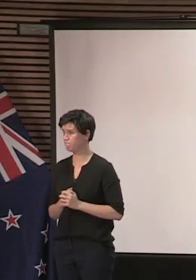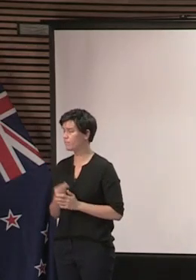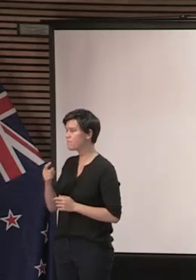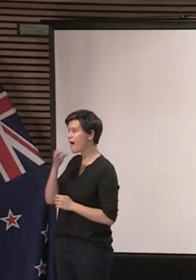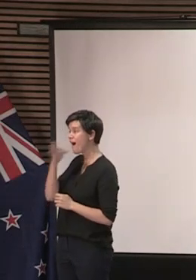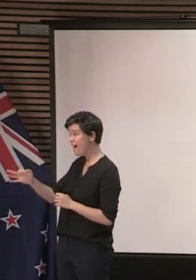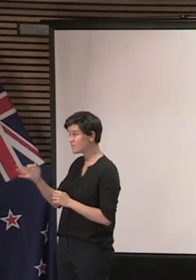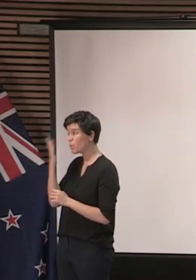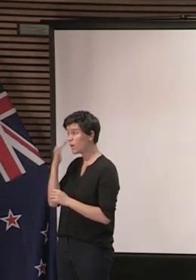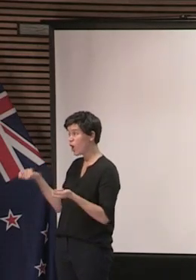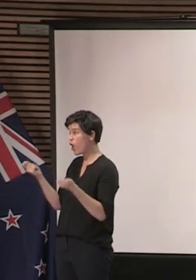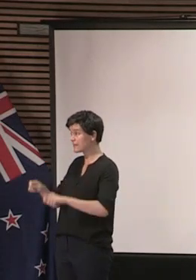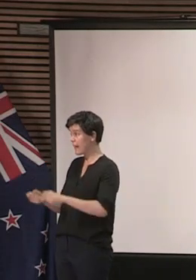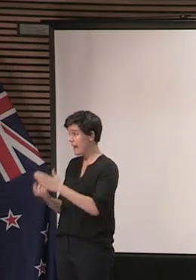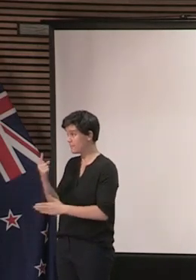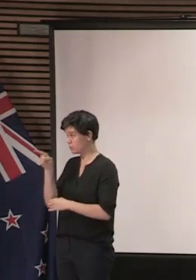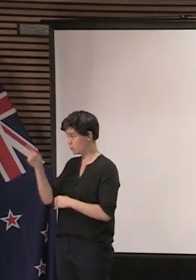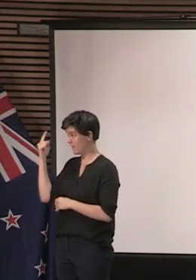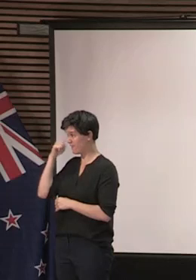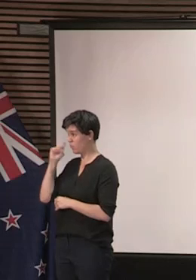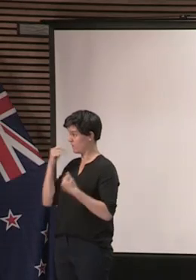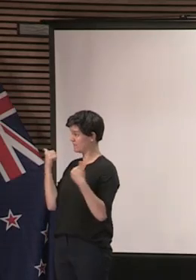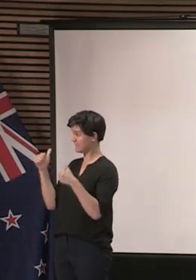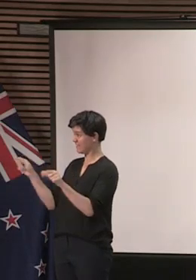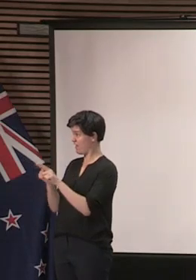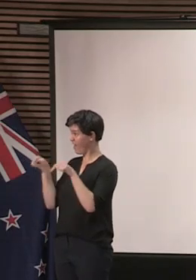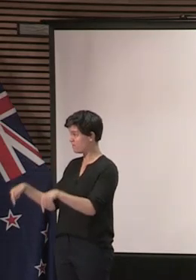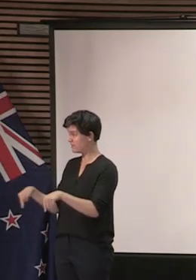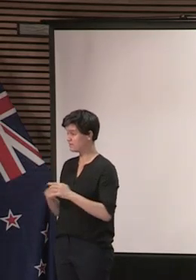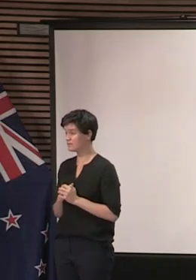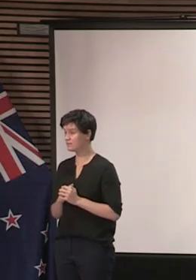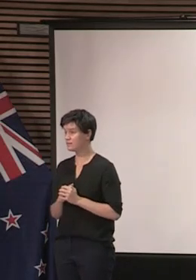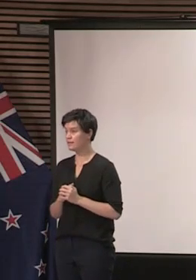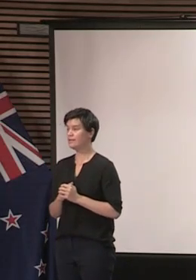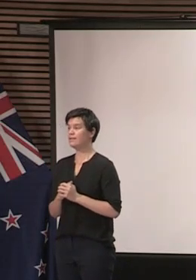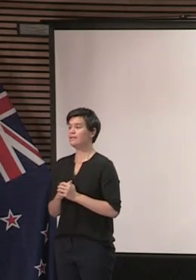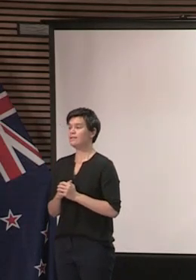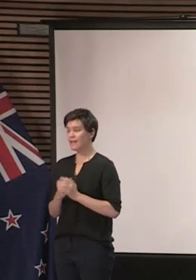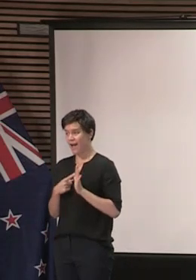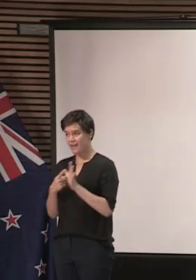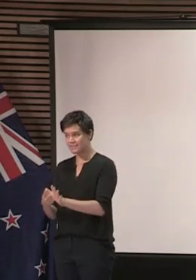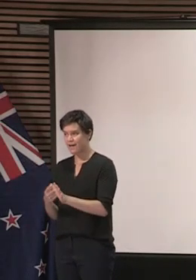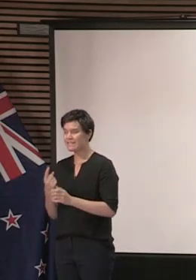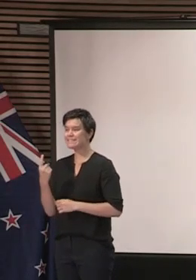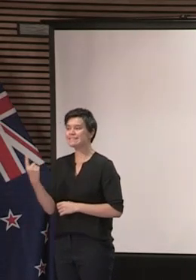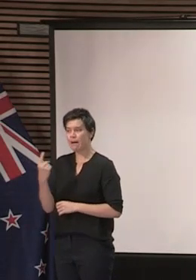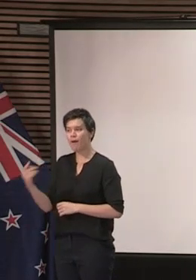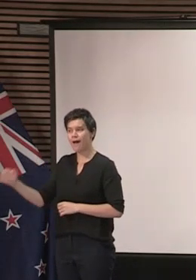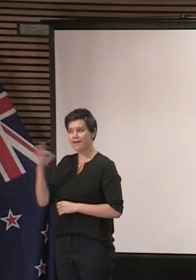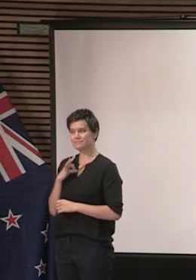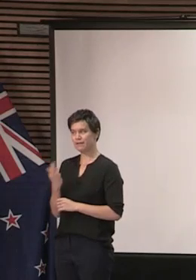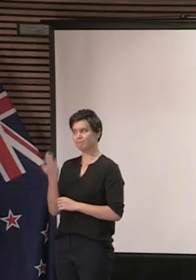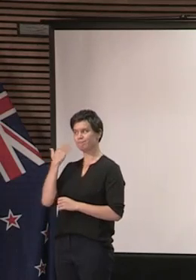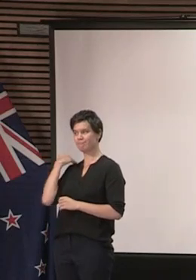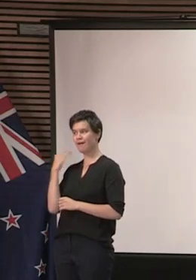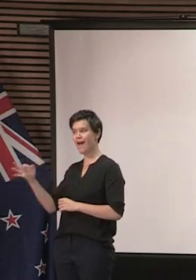time someone asked me whether or not I was afraid, and my answer to that was no, because we have a plan. But what